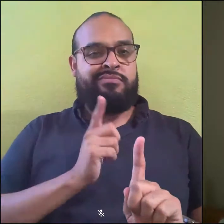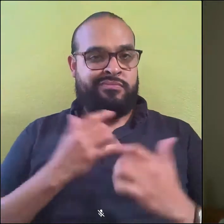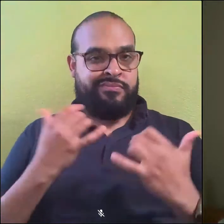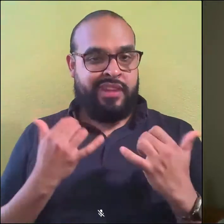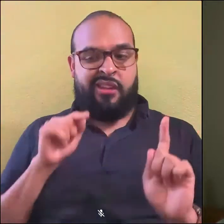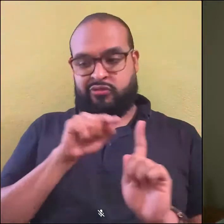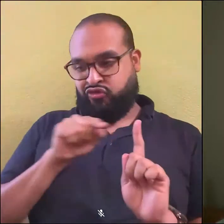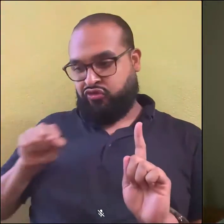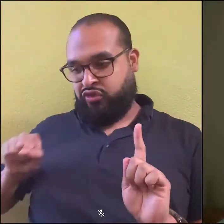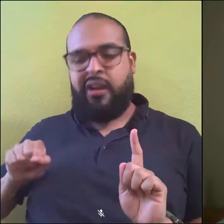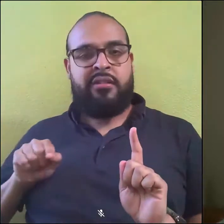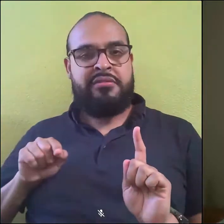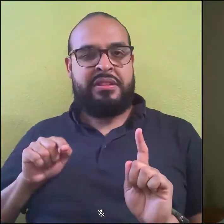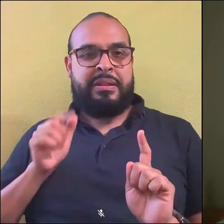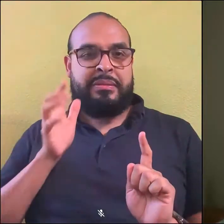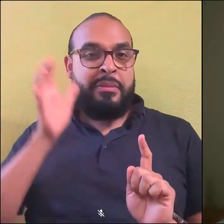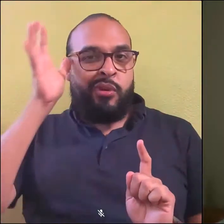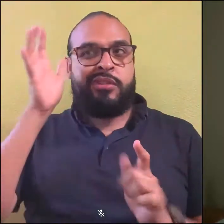those kind of sacrifices.